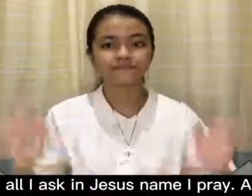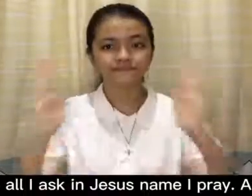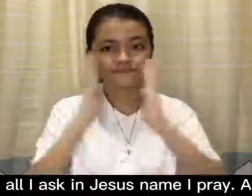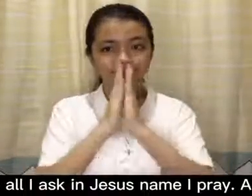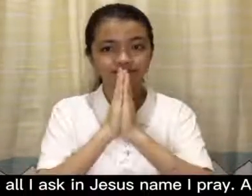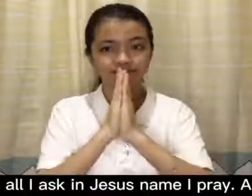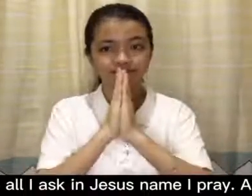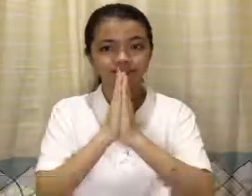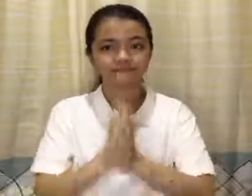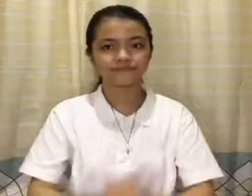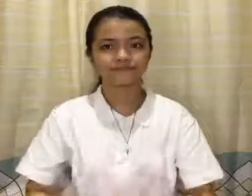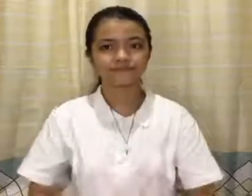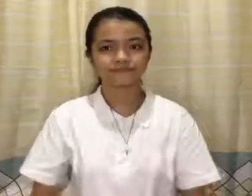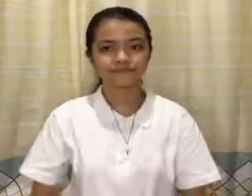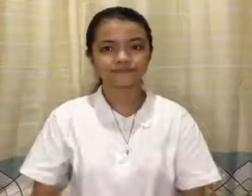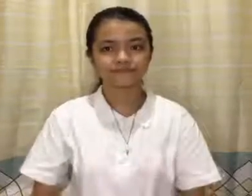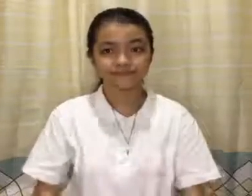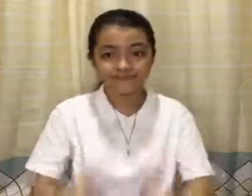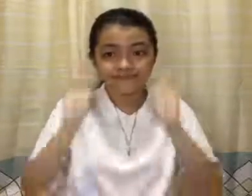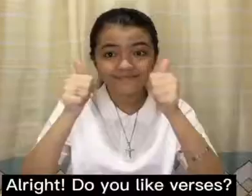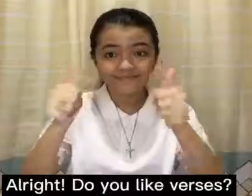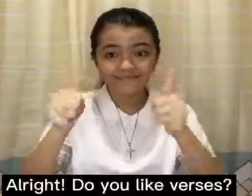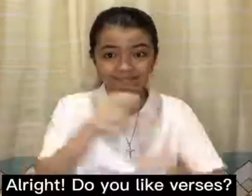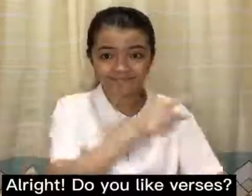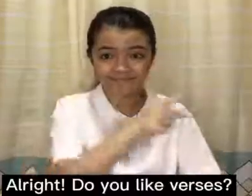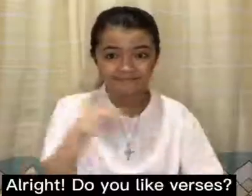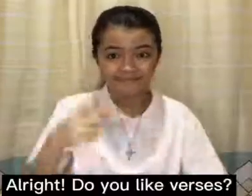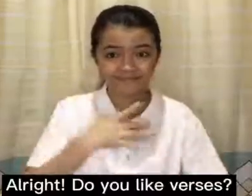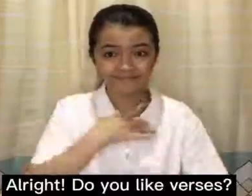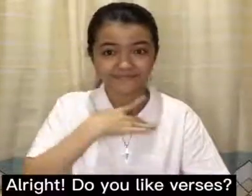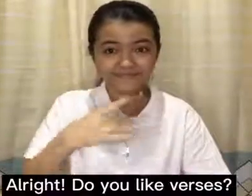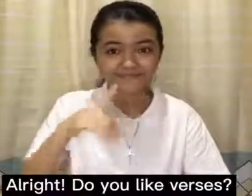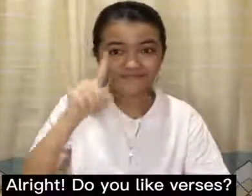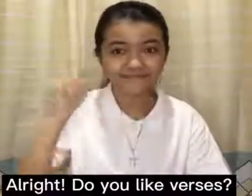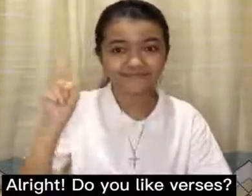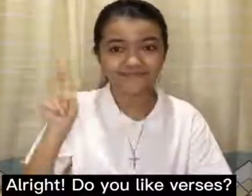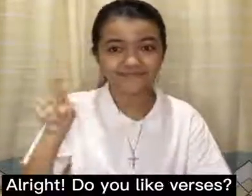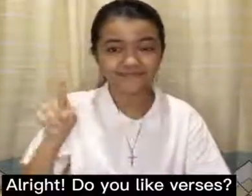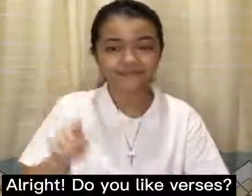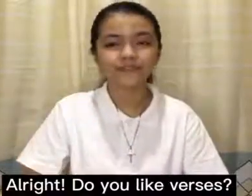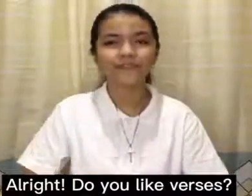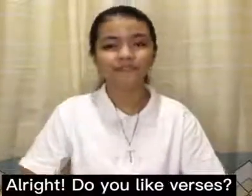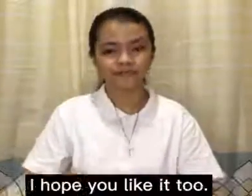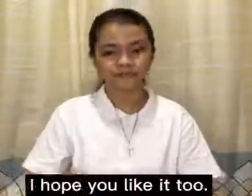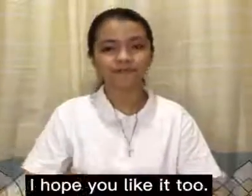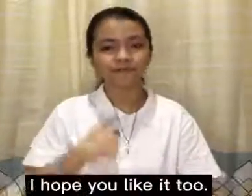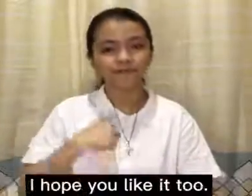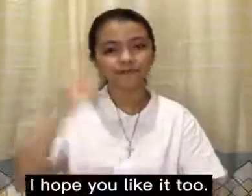Hold me, Lord There shall love surround